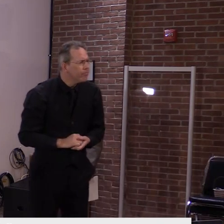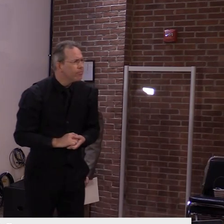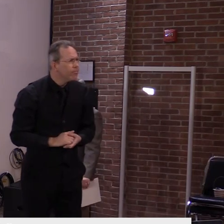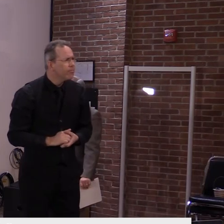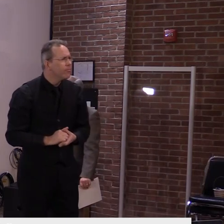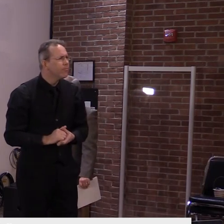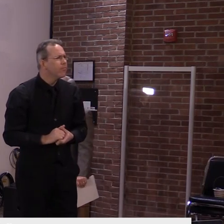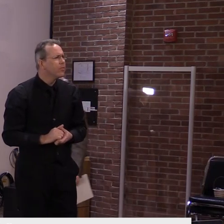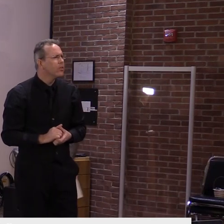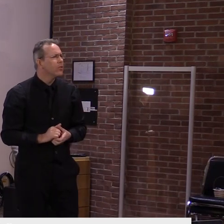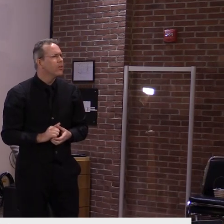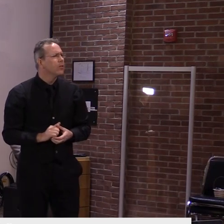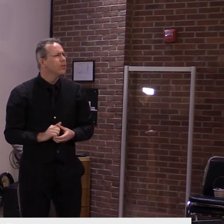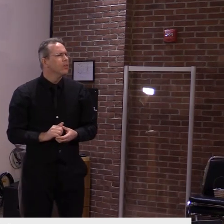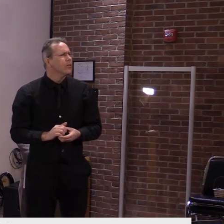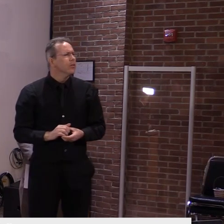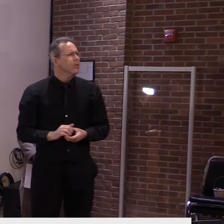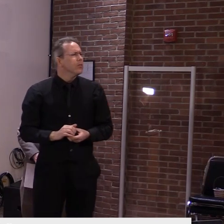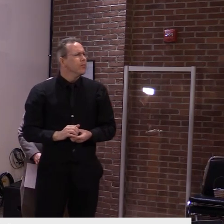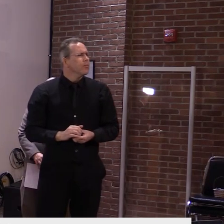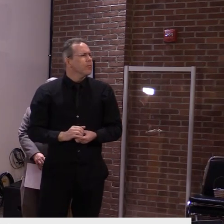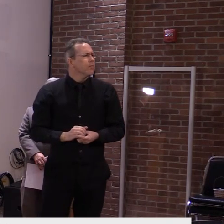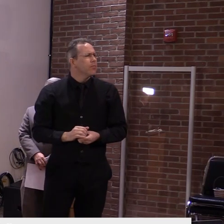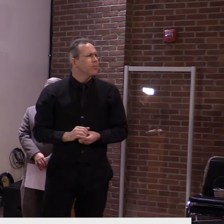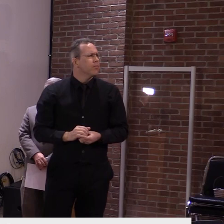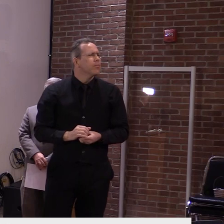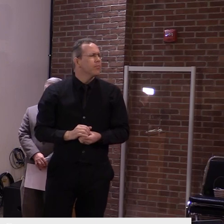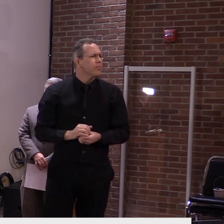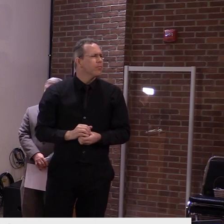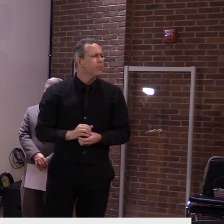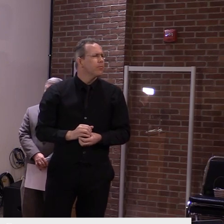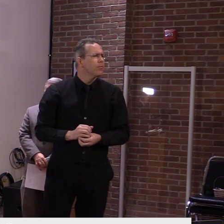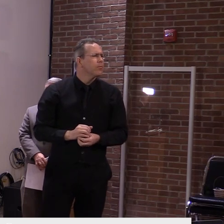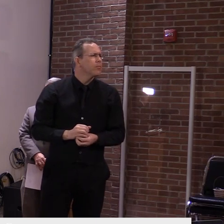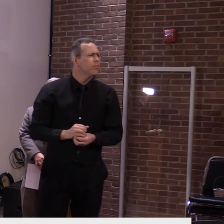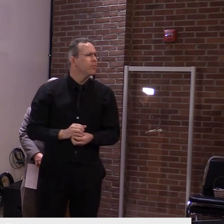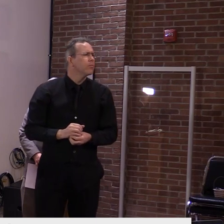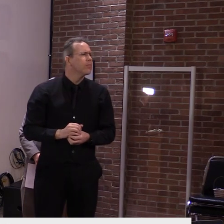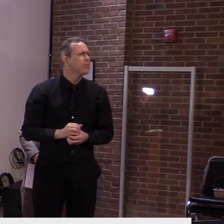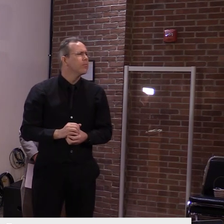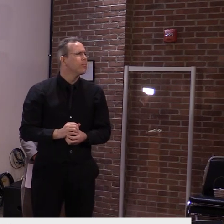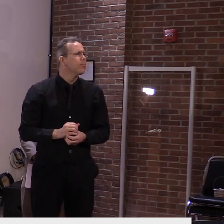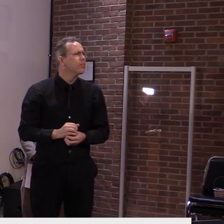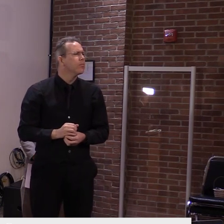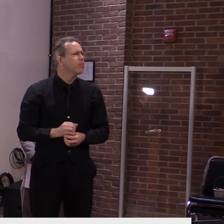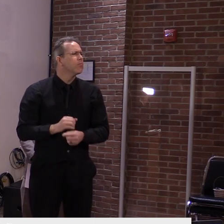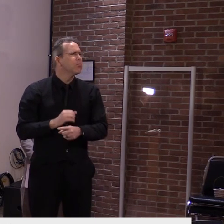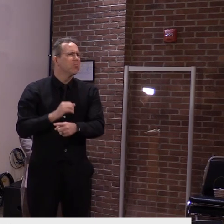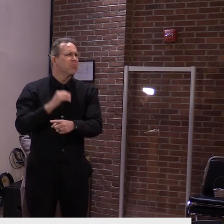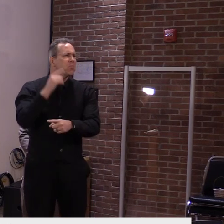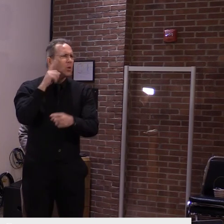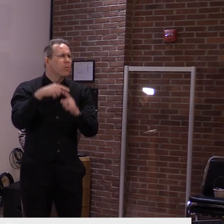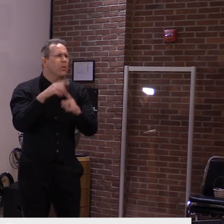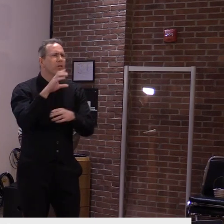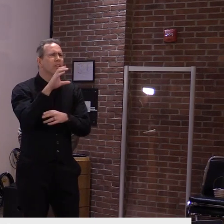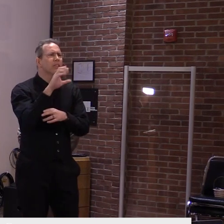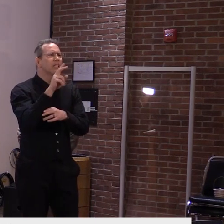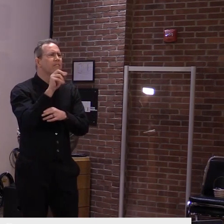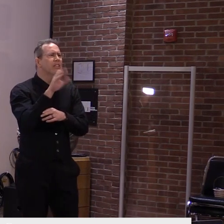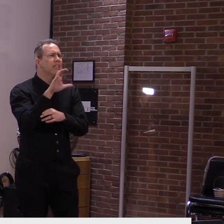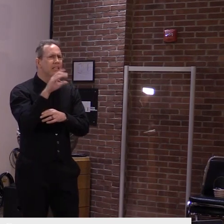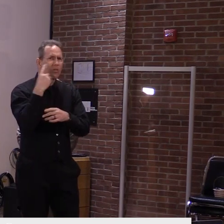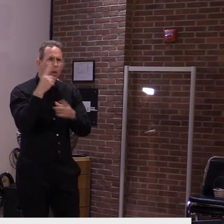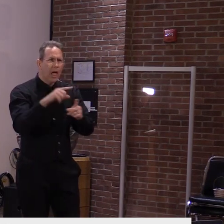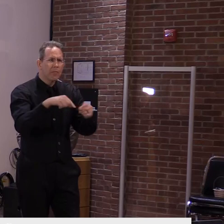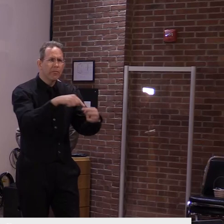was, why didn't the state address the problem sooner? And if it wasn't, why wasn't the state paying closer attention to that process? Yeah, I don't, I wasn't aware